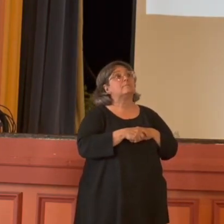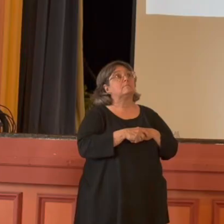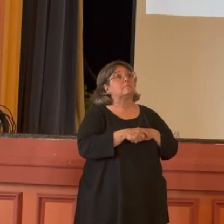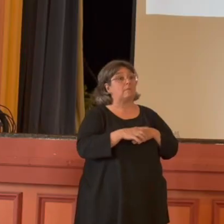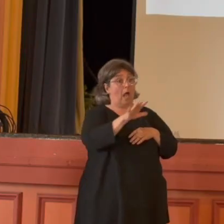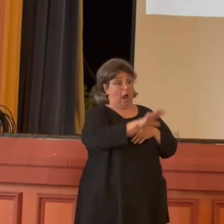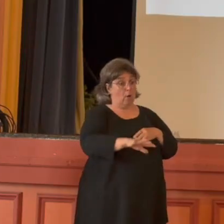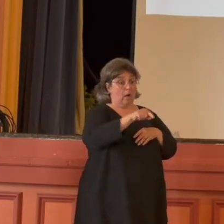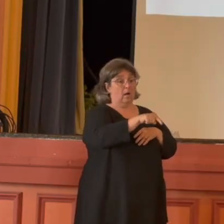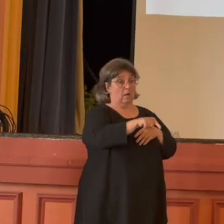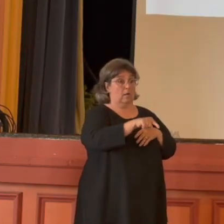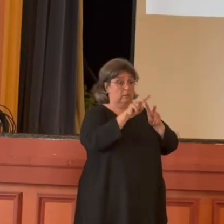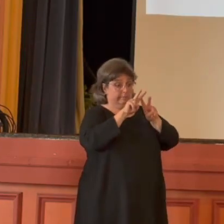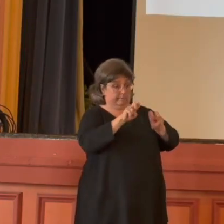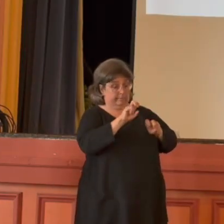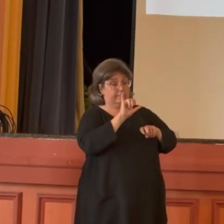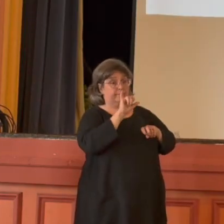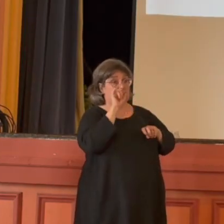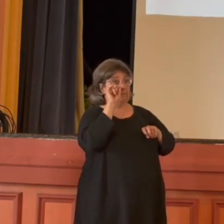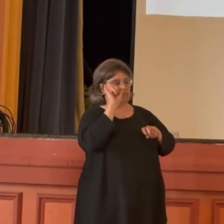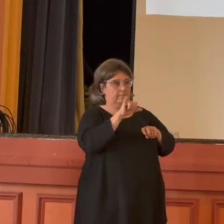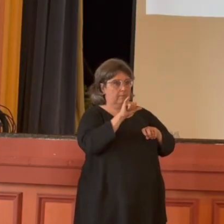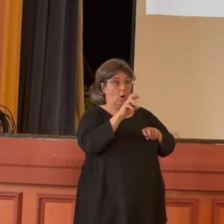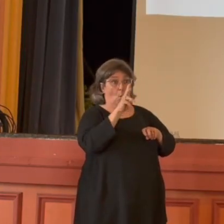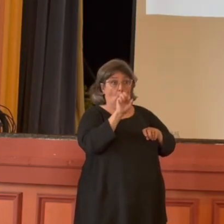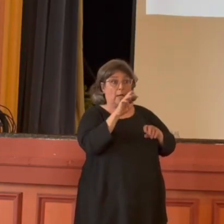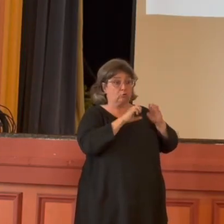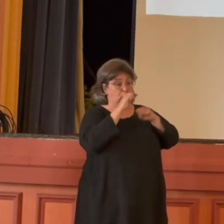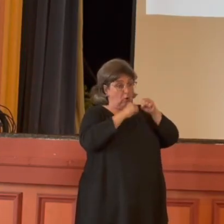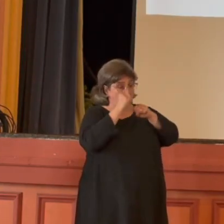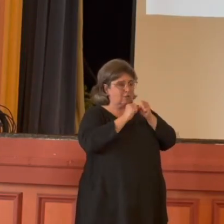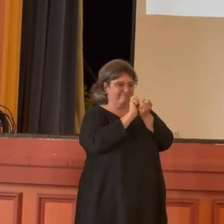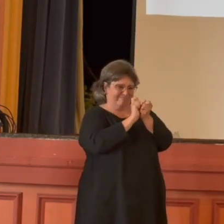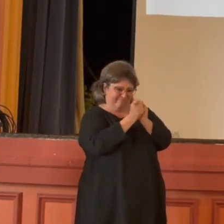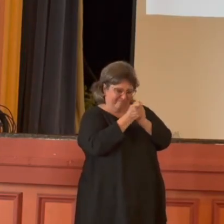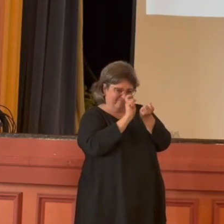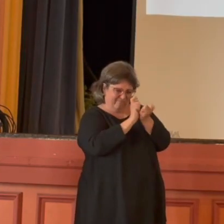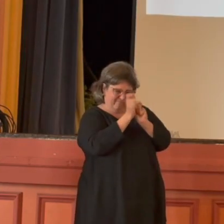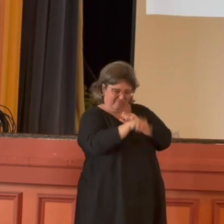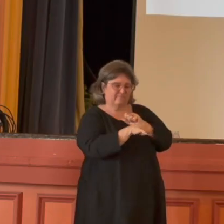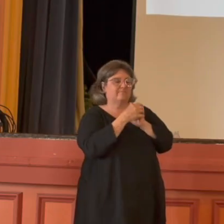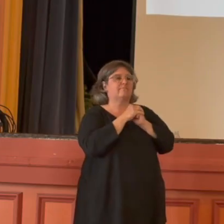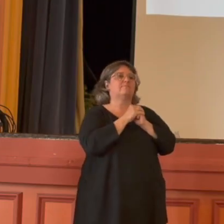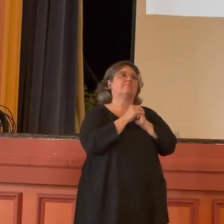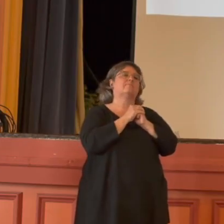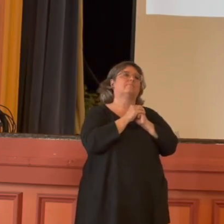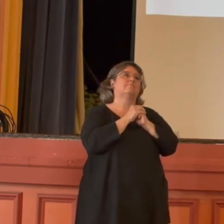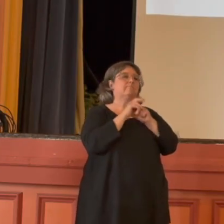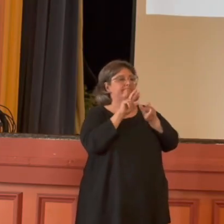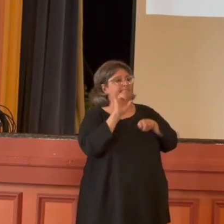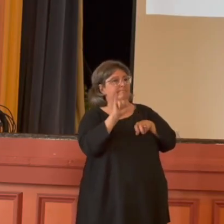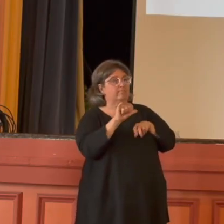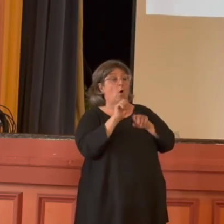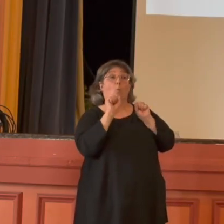where we're going to look at those weir structures and modify those weir structures. Look at places